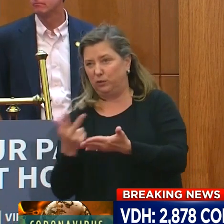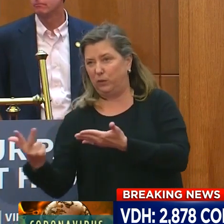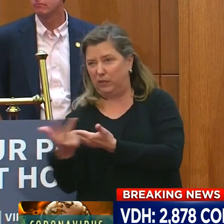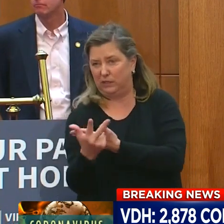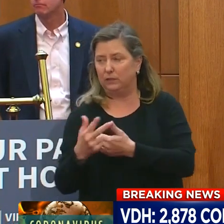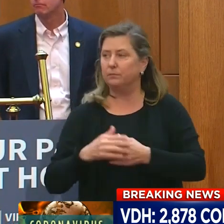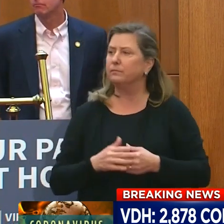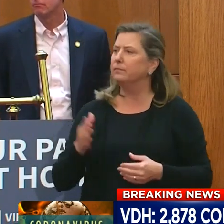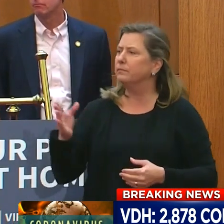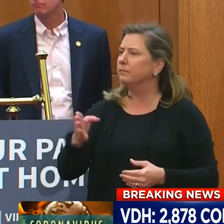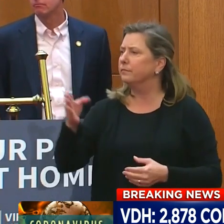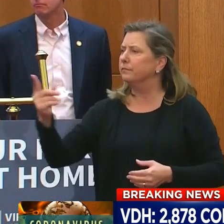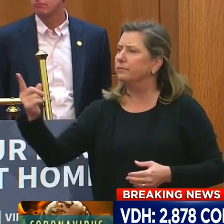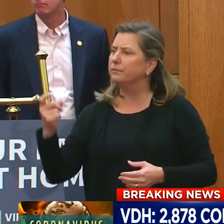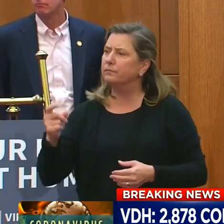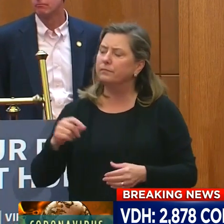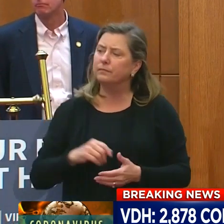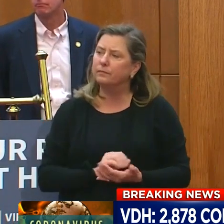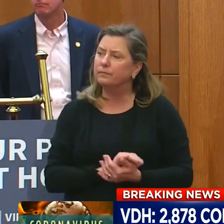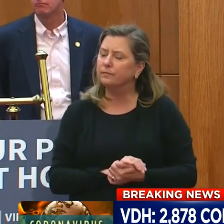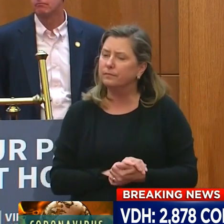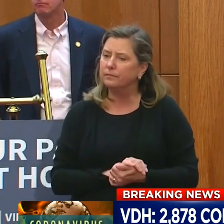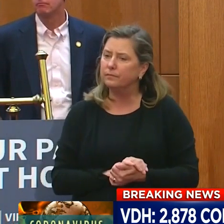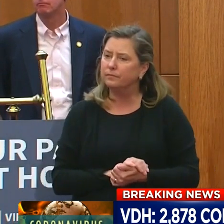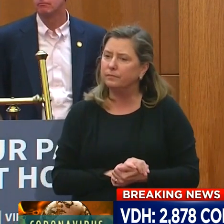Tracy Agnew with the Suffolk News Herald.